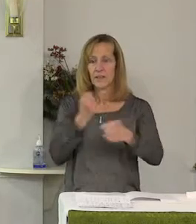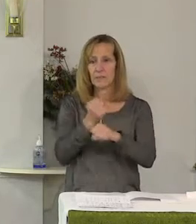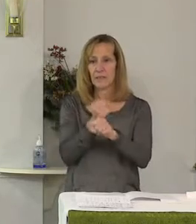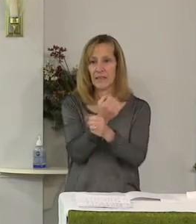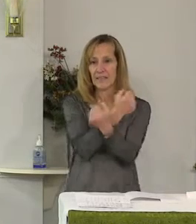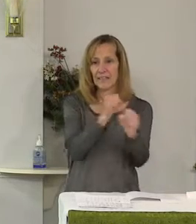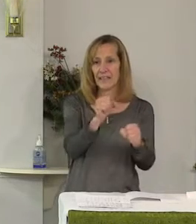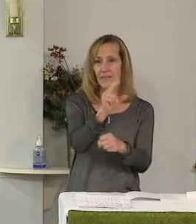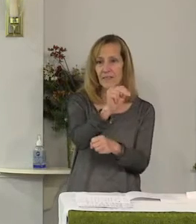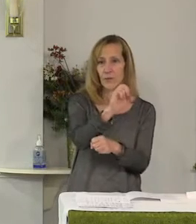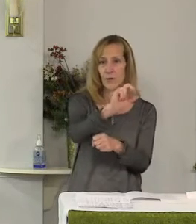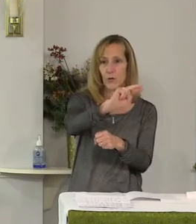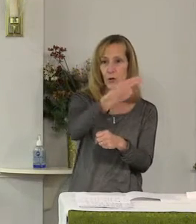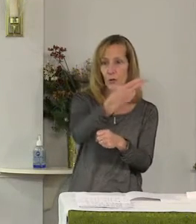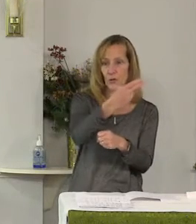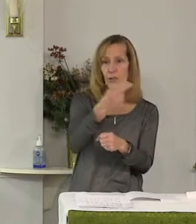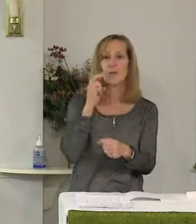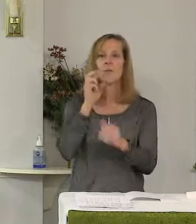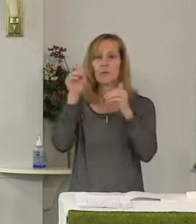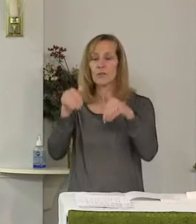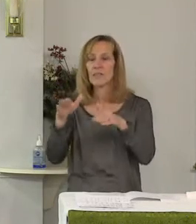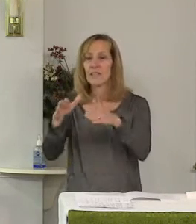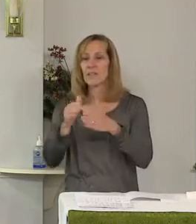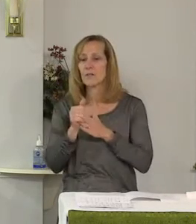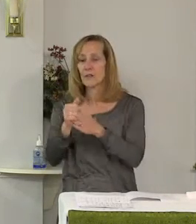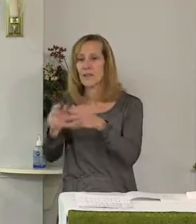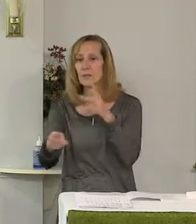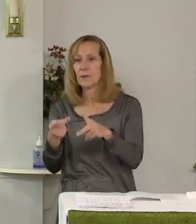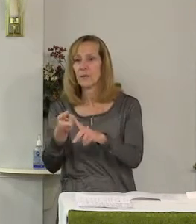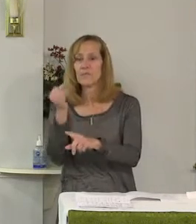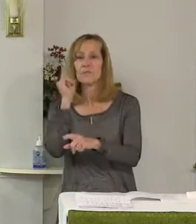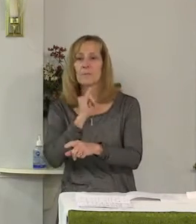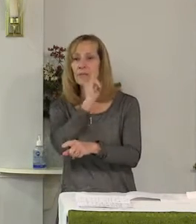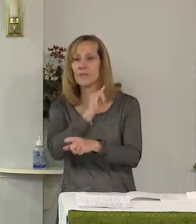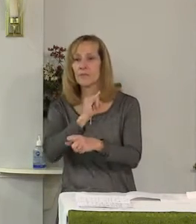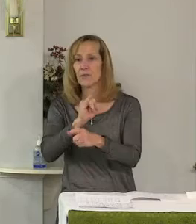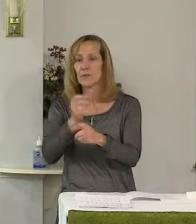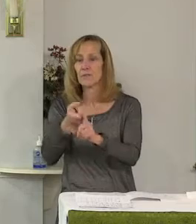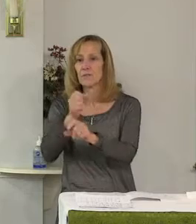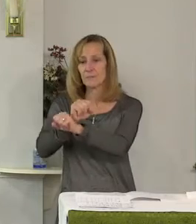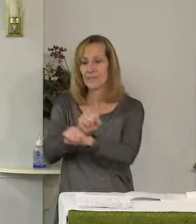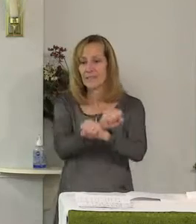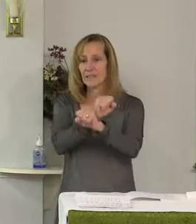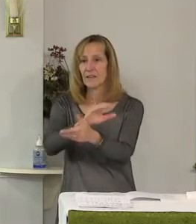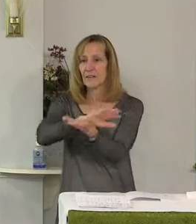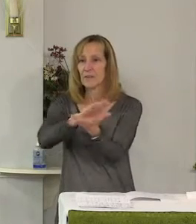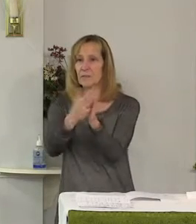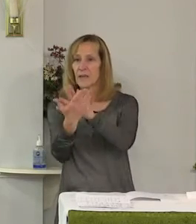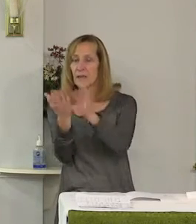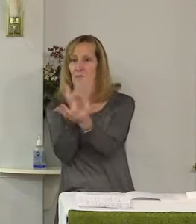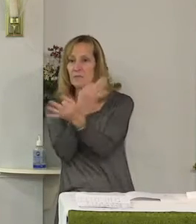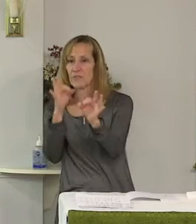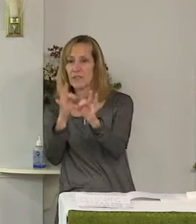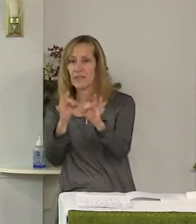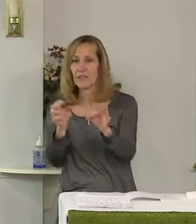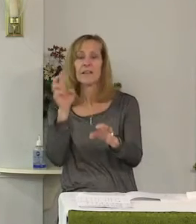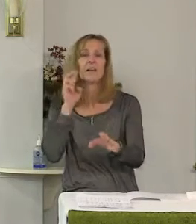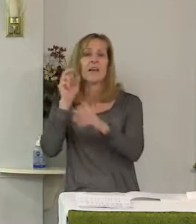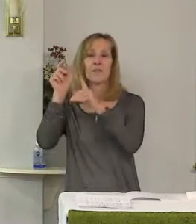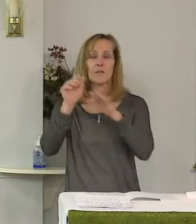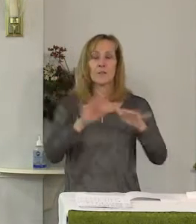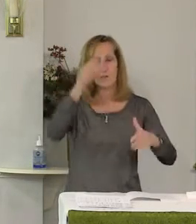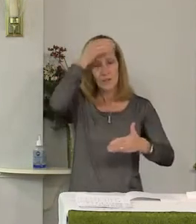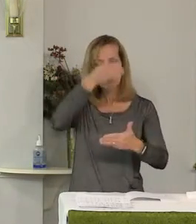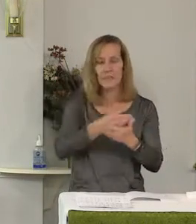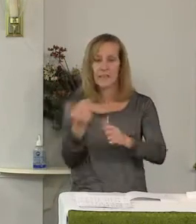family. Through the sea you led your people Israel from slavery into freedom. At the river your Son was baptized